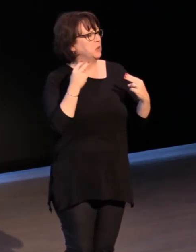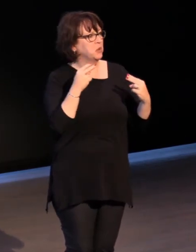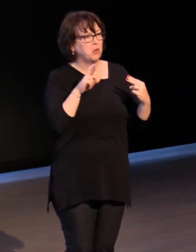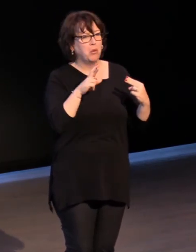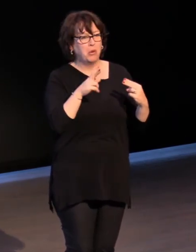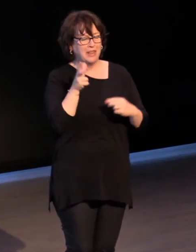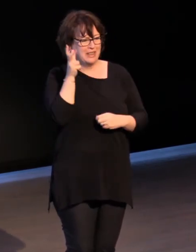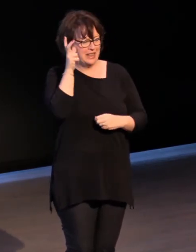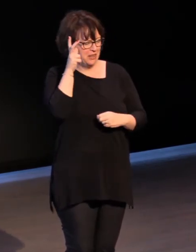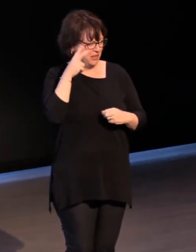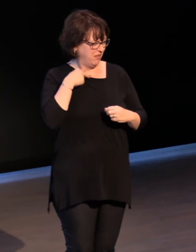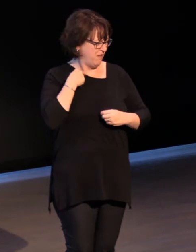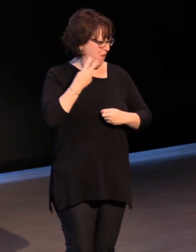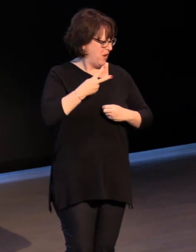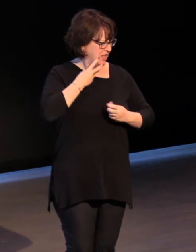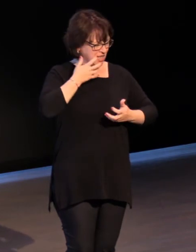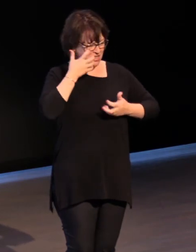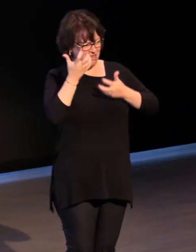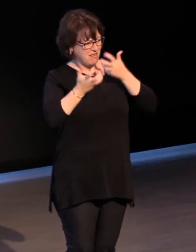and women and men.